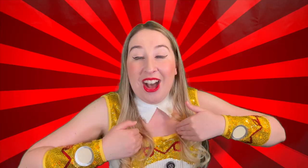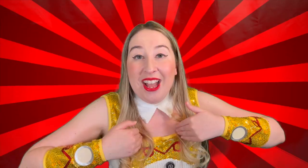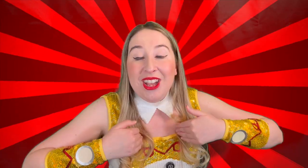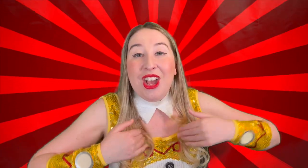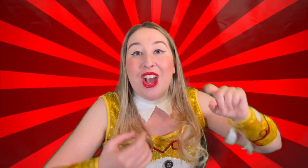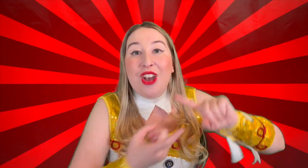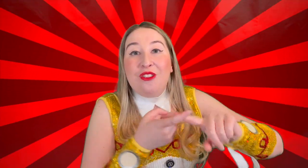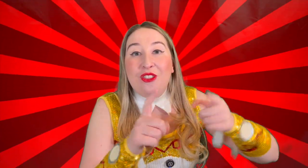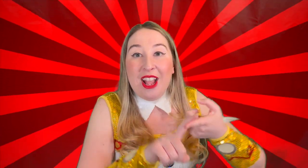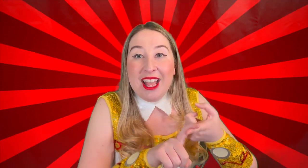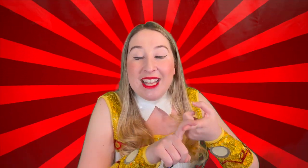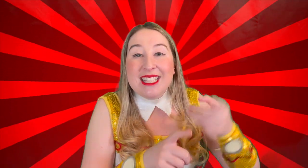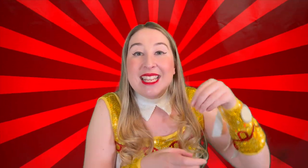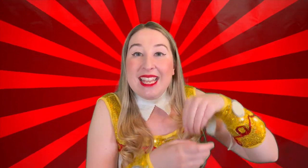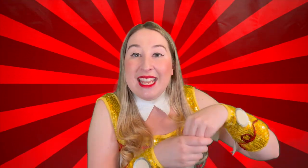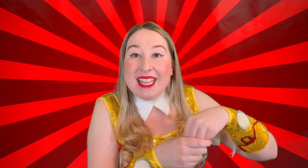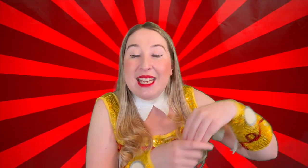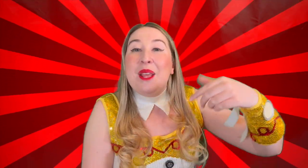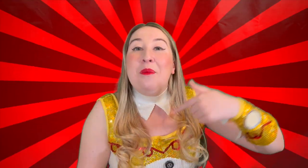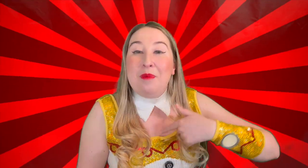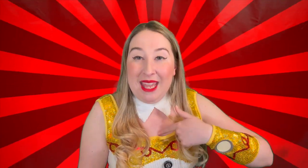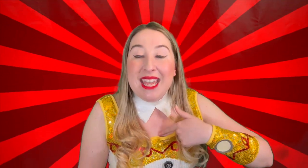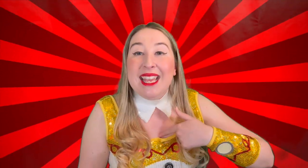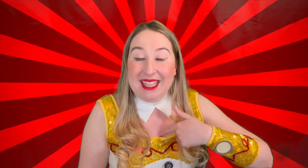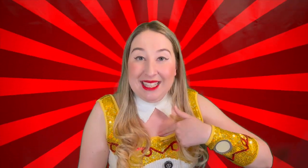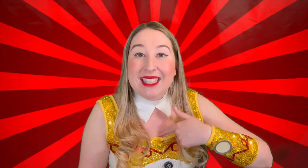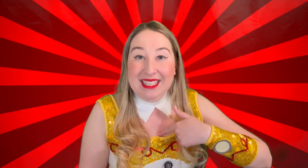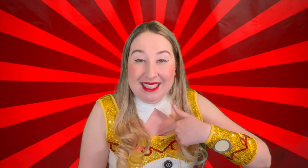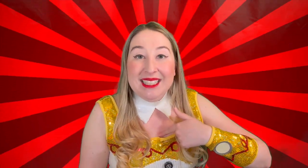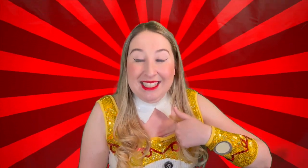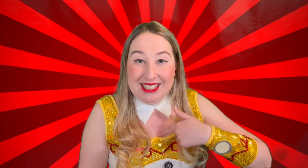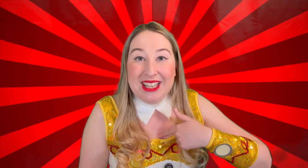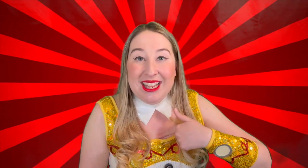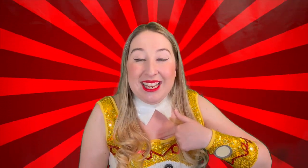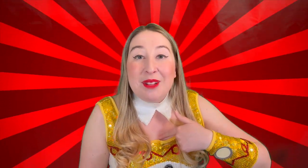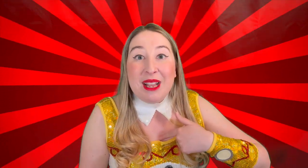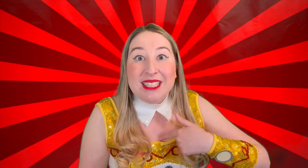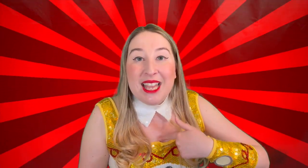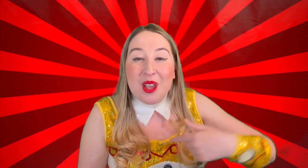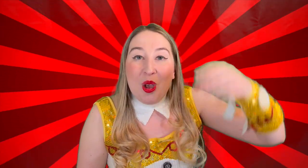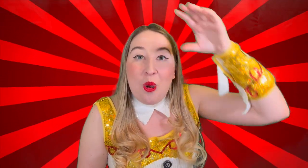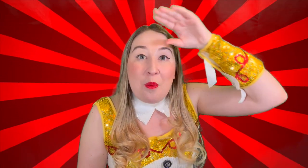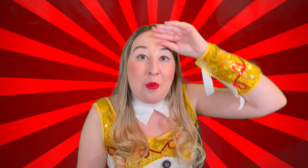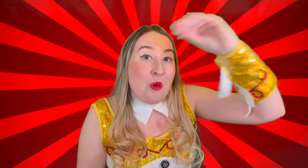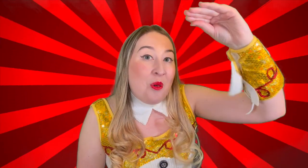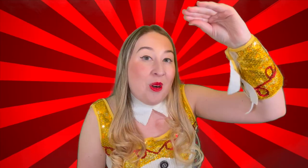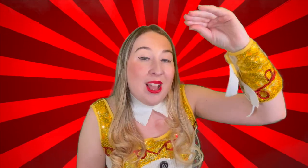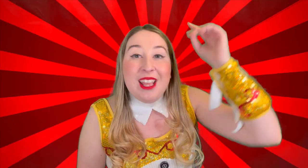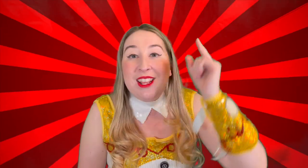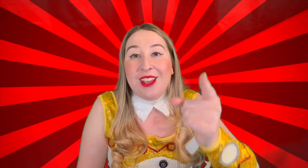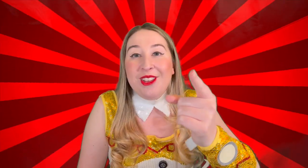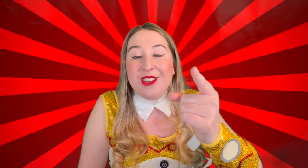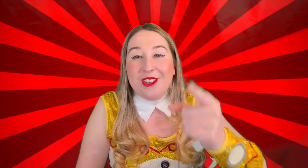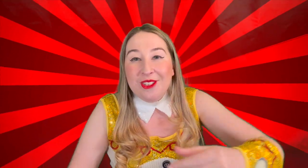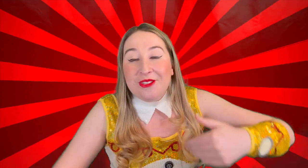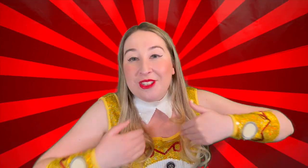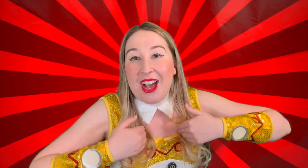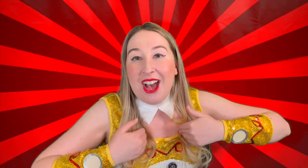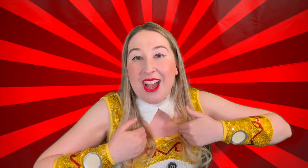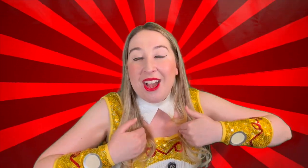got a friend in me. Good. And it might say, boy, you've got